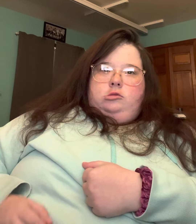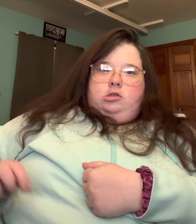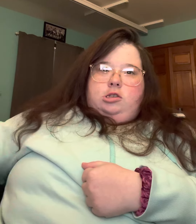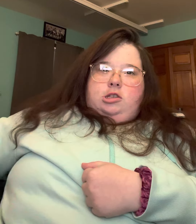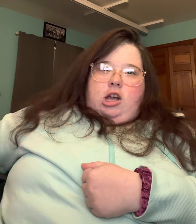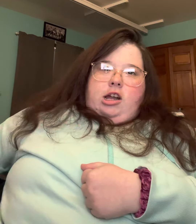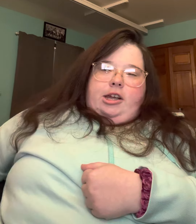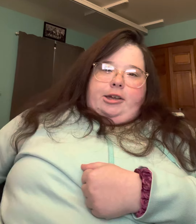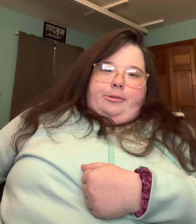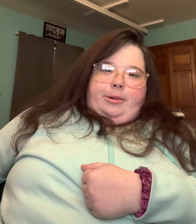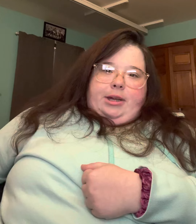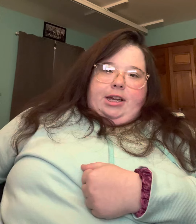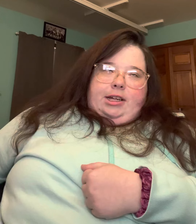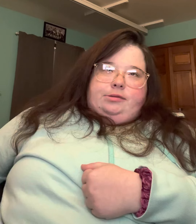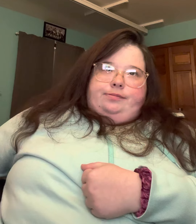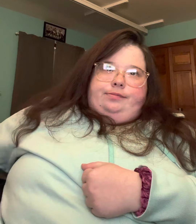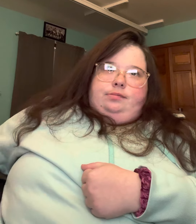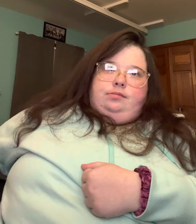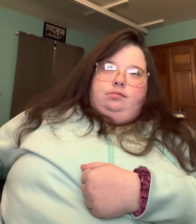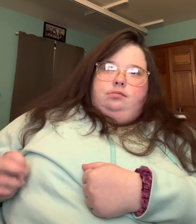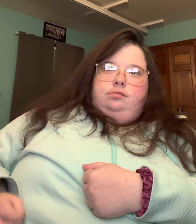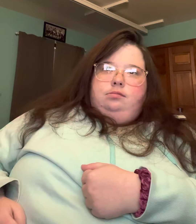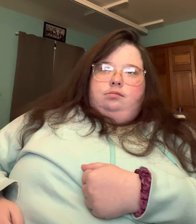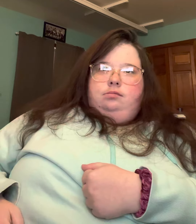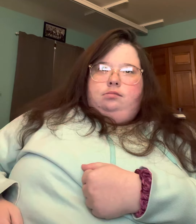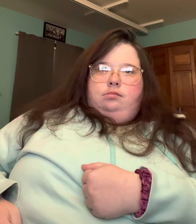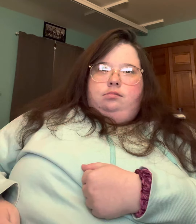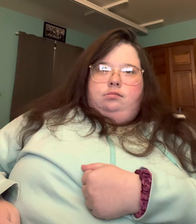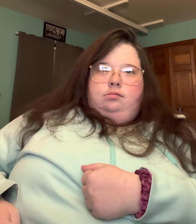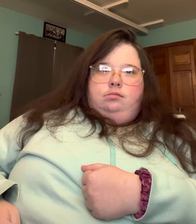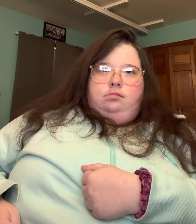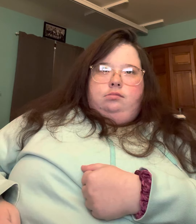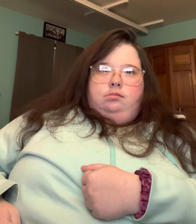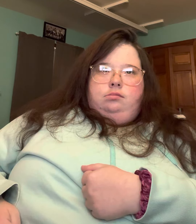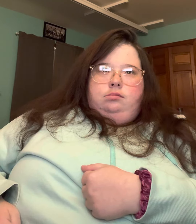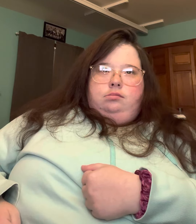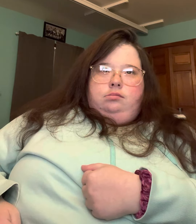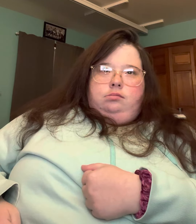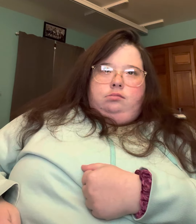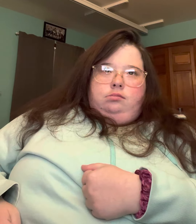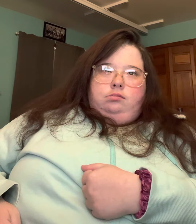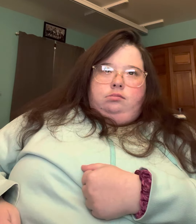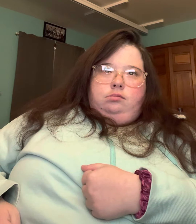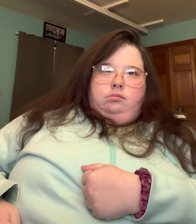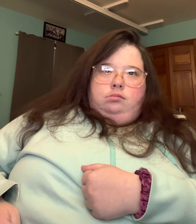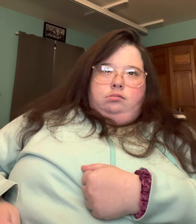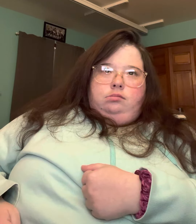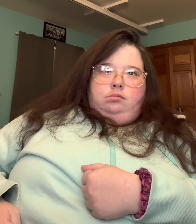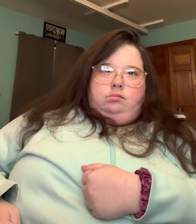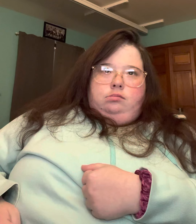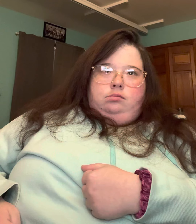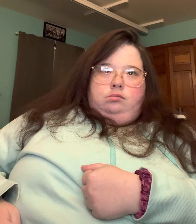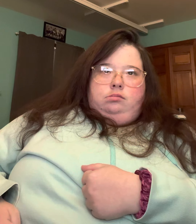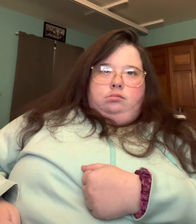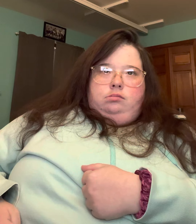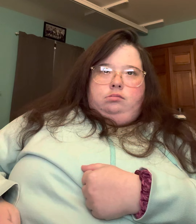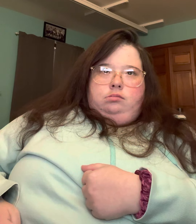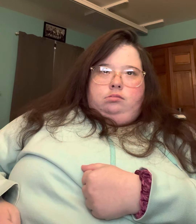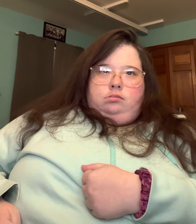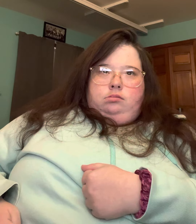and sorry sign, about my cat. Instead of asking for the finger spelling, or instead of sitting there clueless, a great thing to do is ask